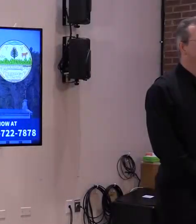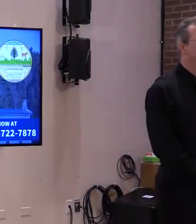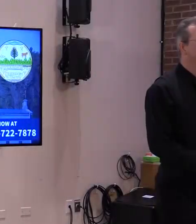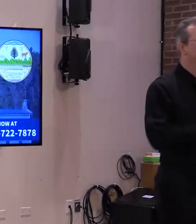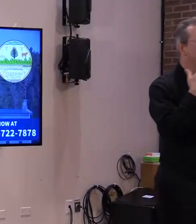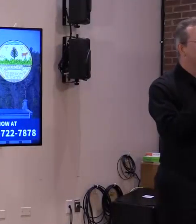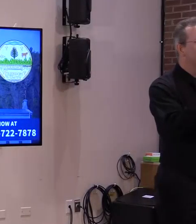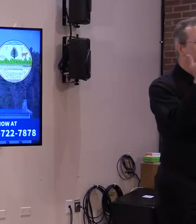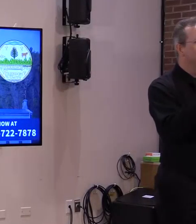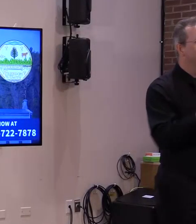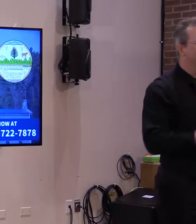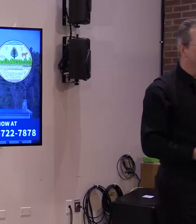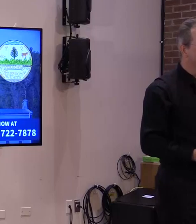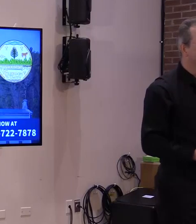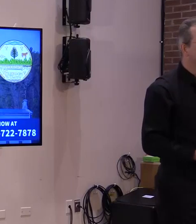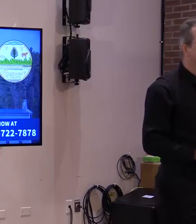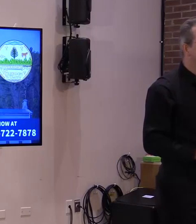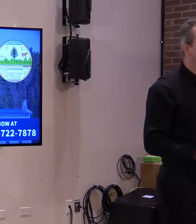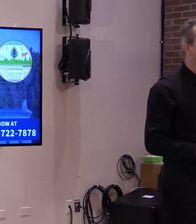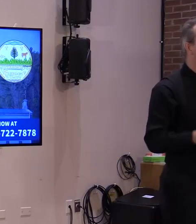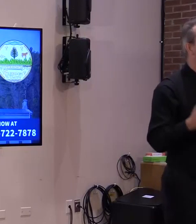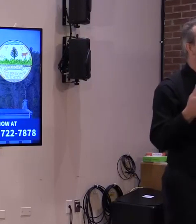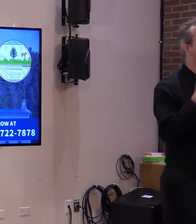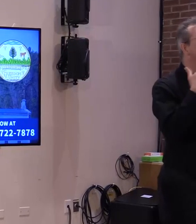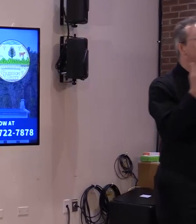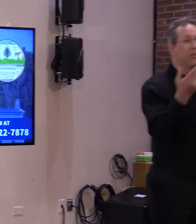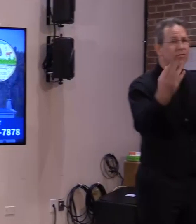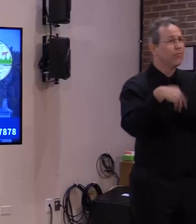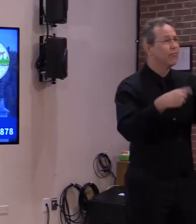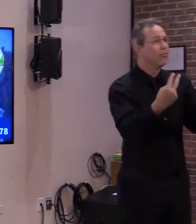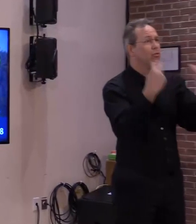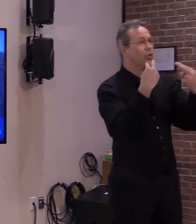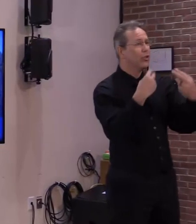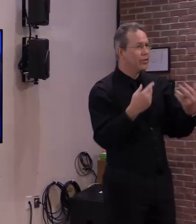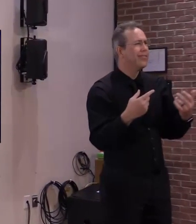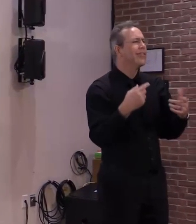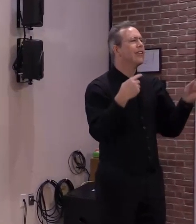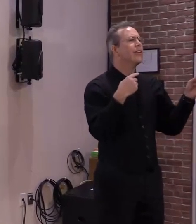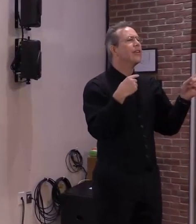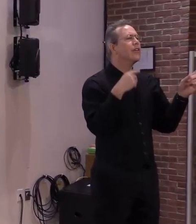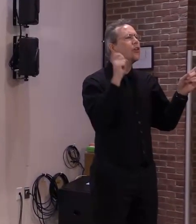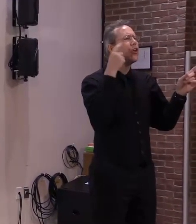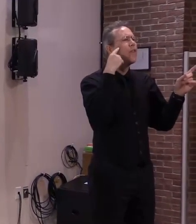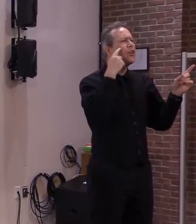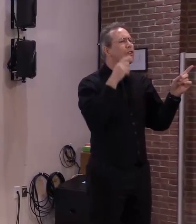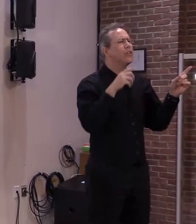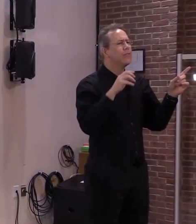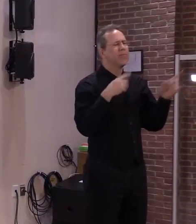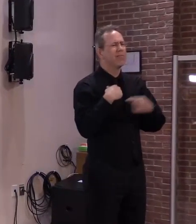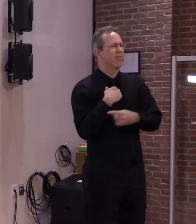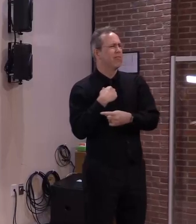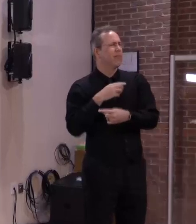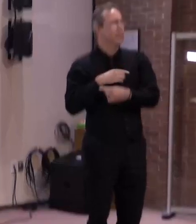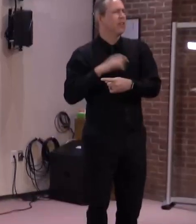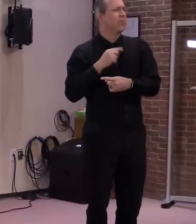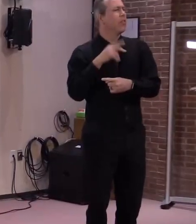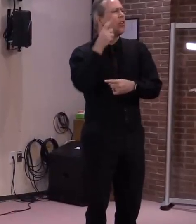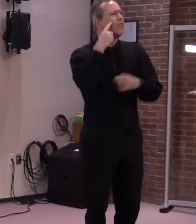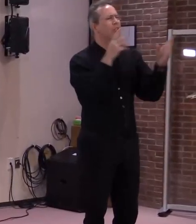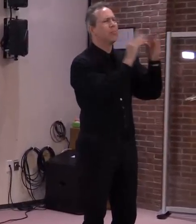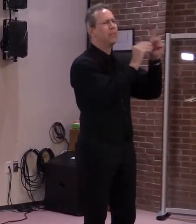Good morning, everyone, and thank you for joining us today. I'm Mike Smith, Secretary of the Agency of Human Services. Governor